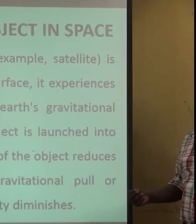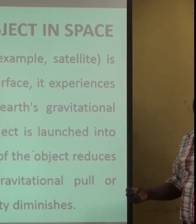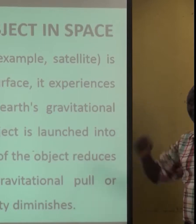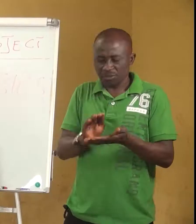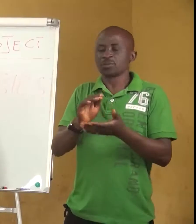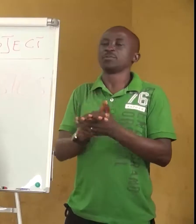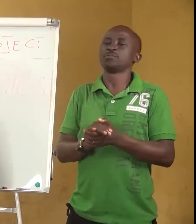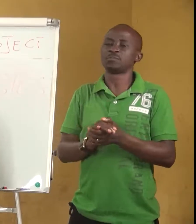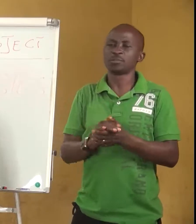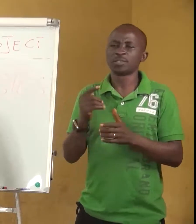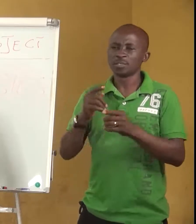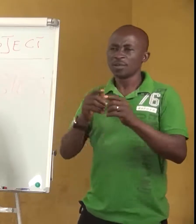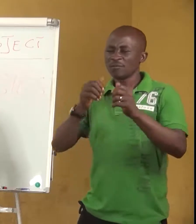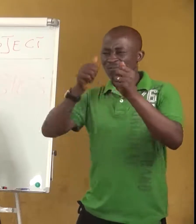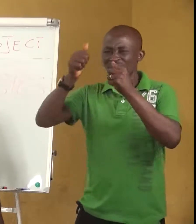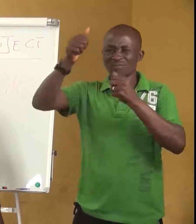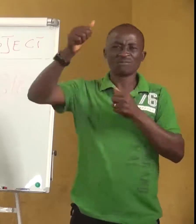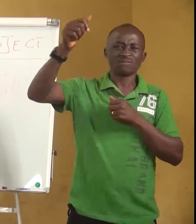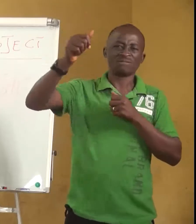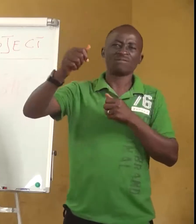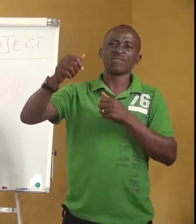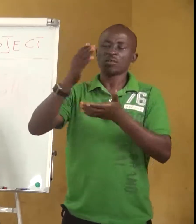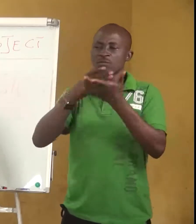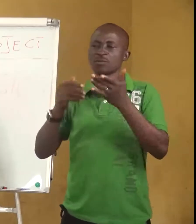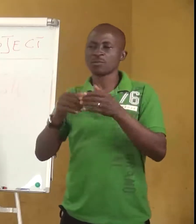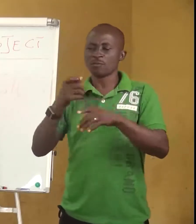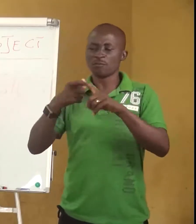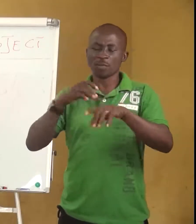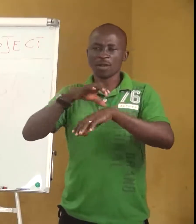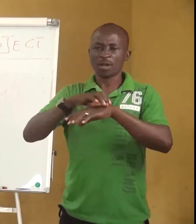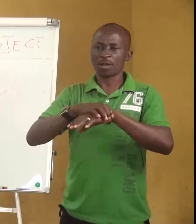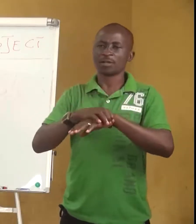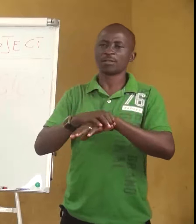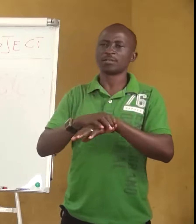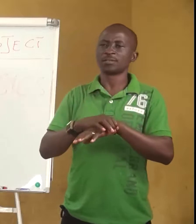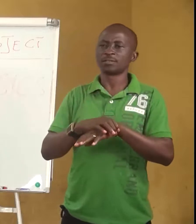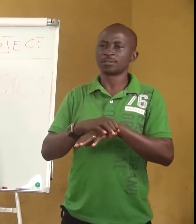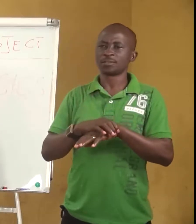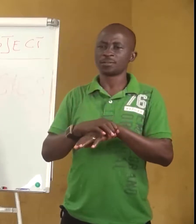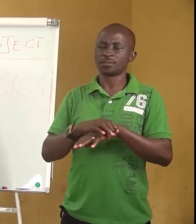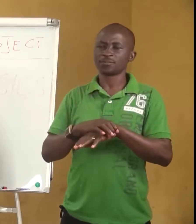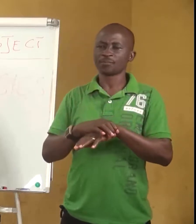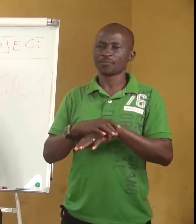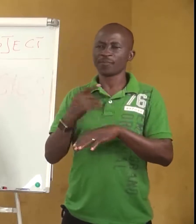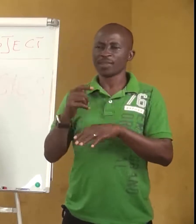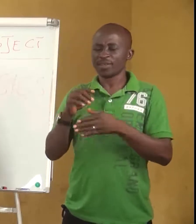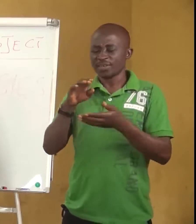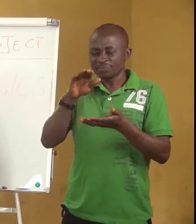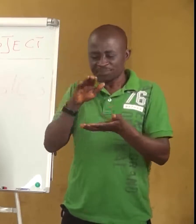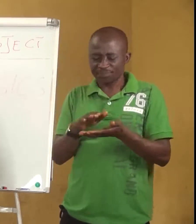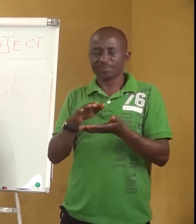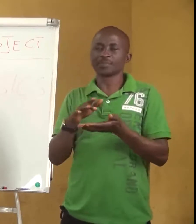diminishes. The farther away an object from the Earth's surface or from the center of the Earth, the